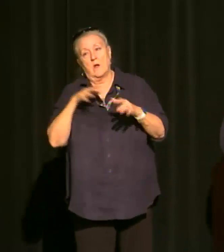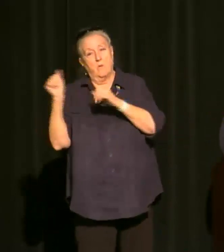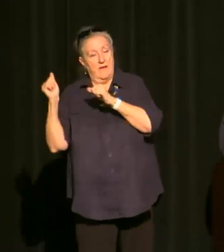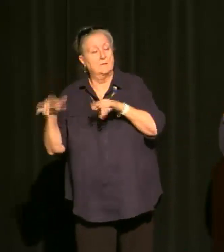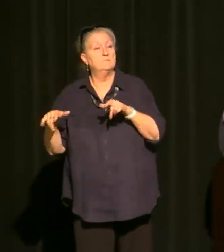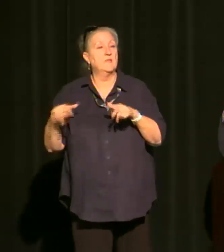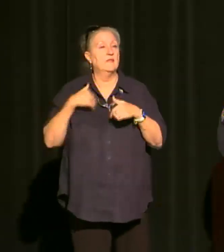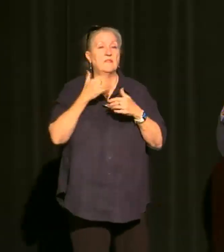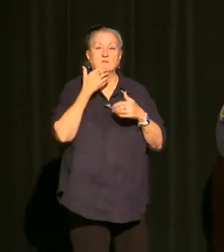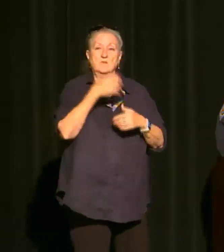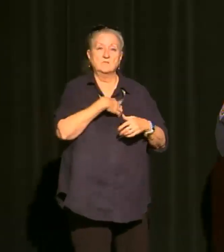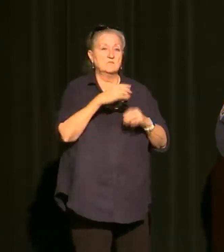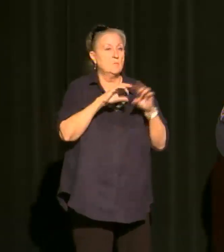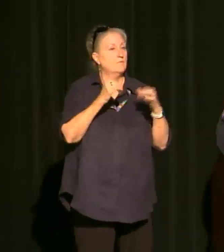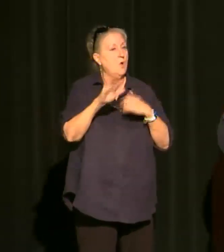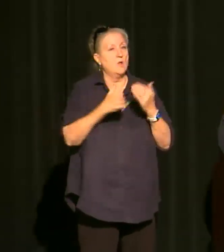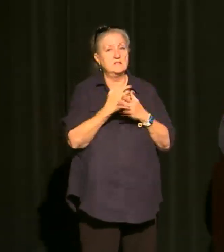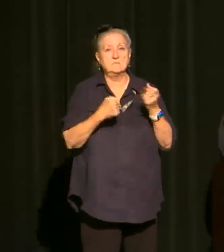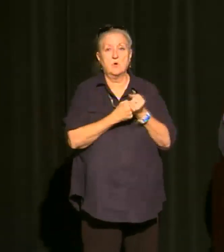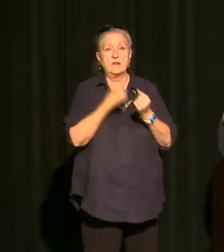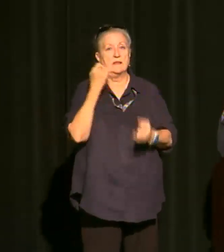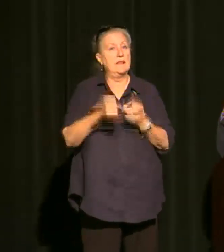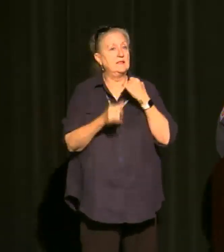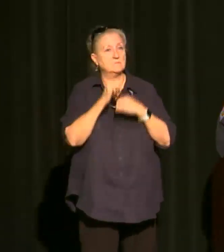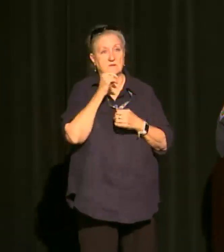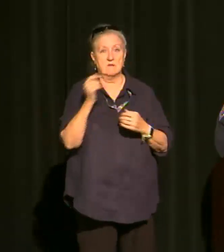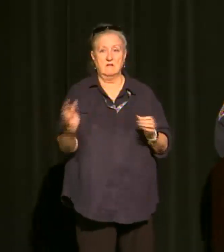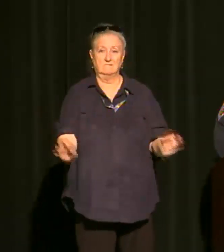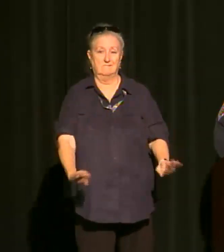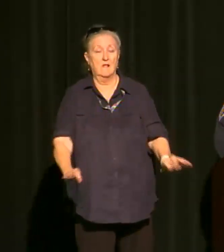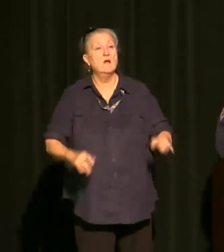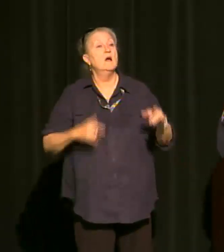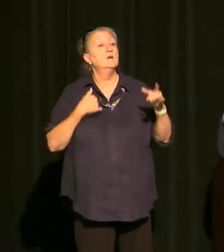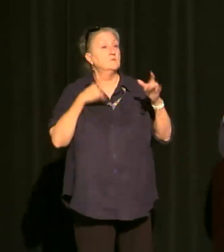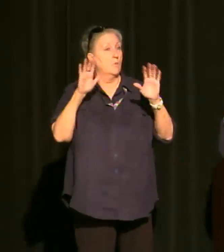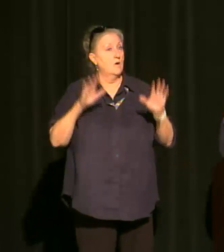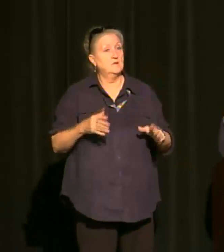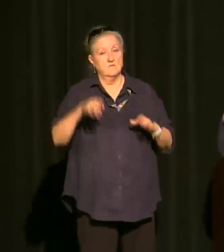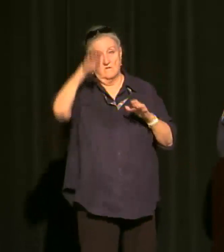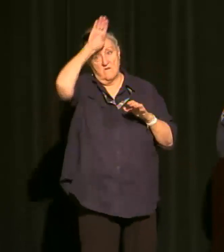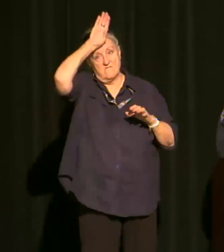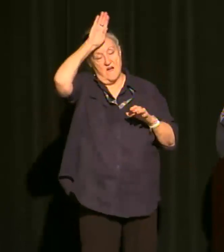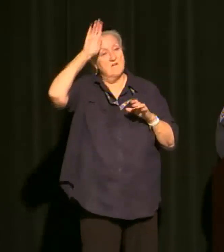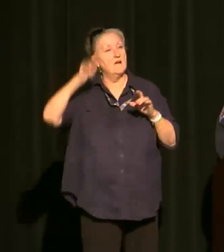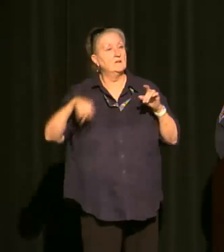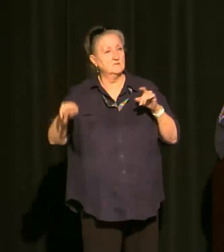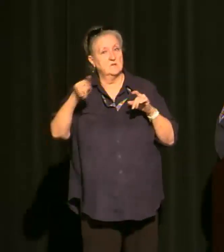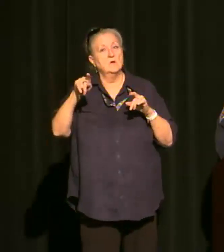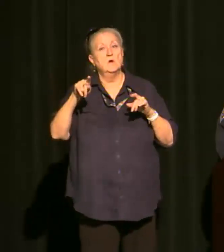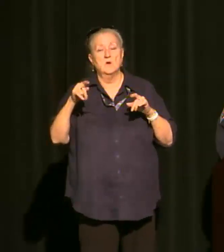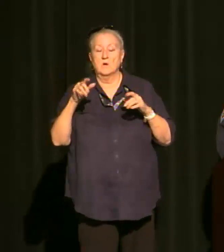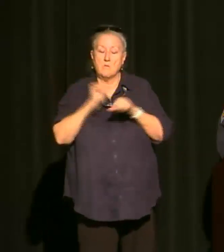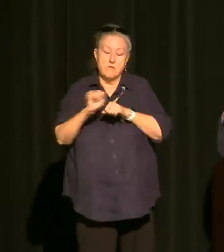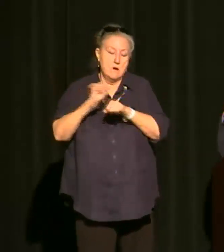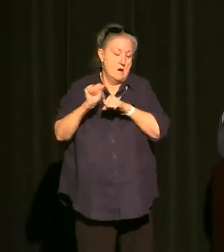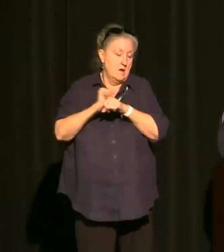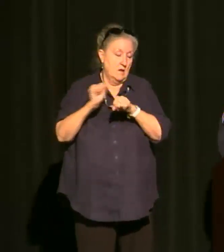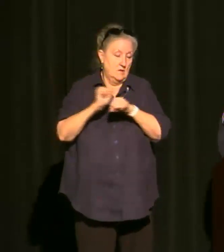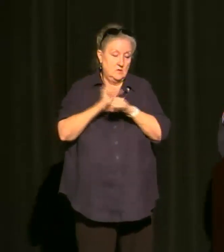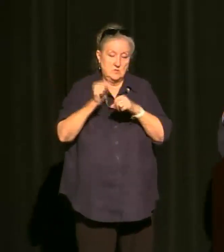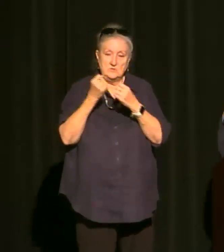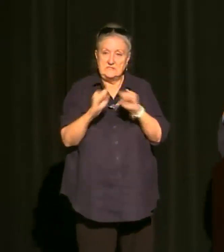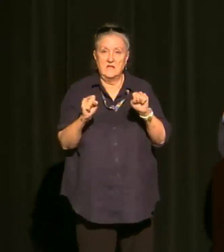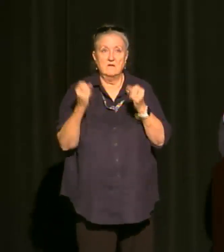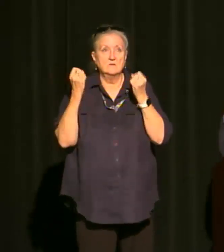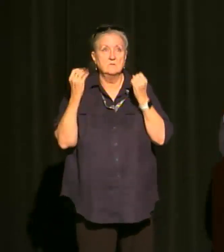support. And last but not least, to our wonderful firefighters who have worked tirelessly to save